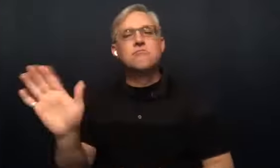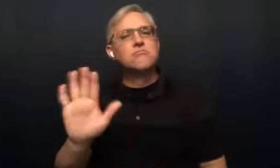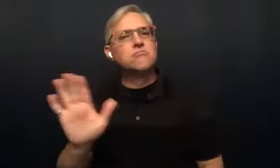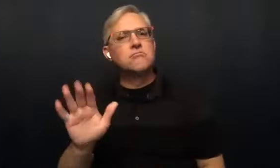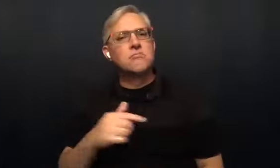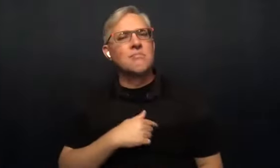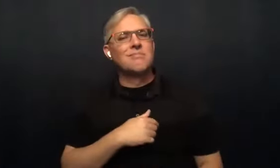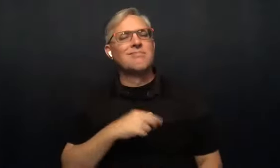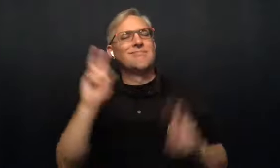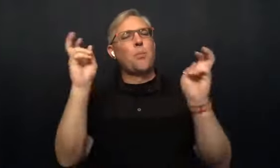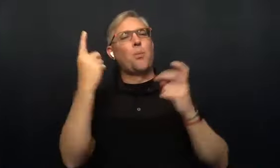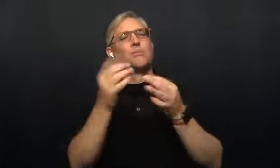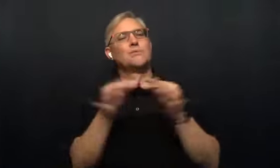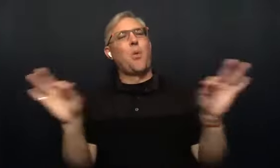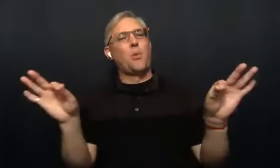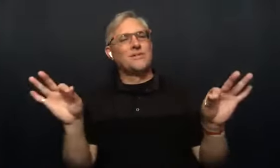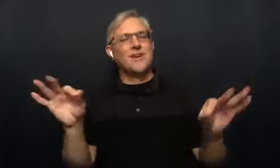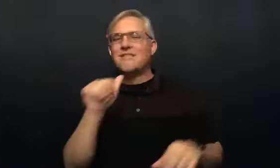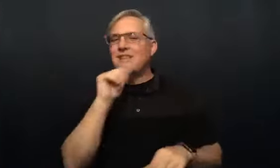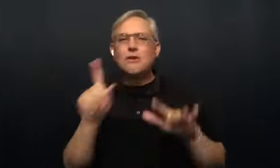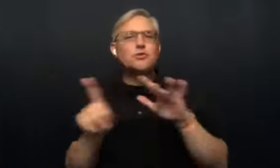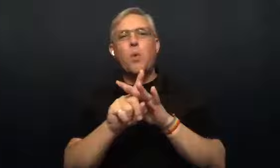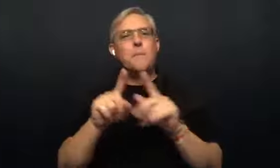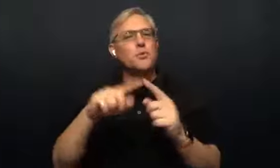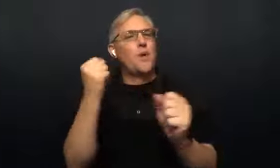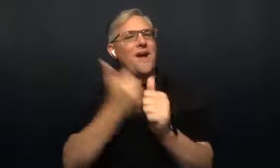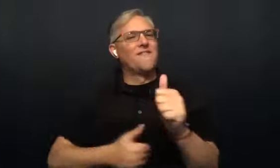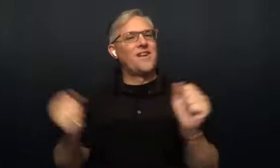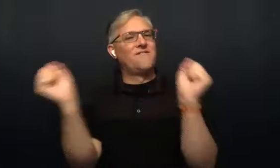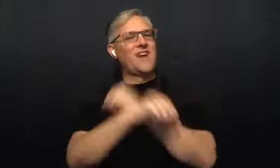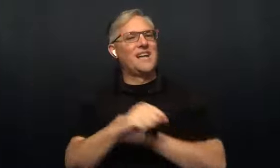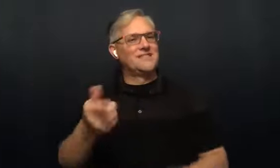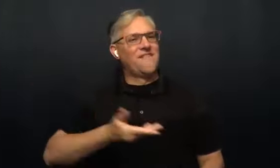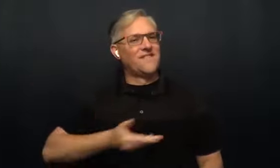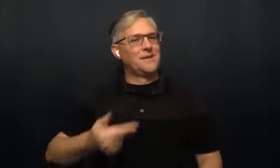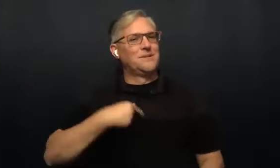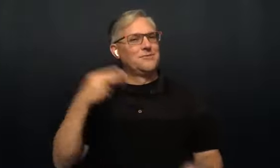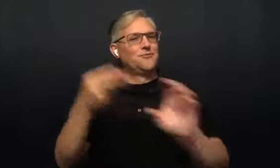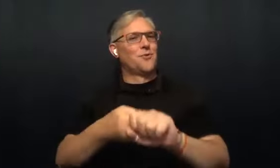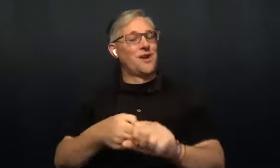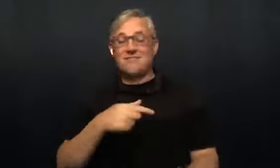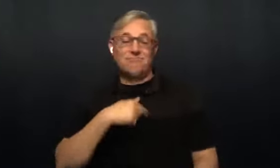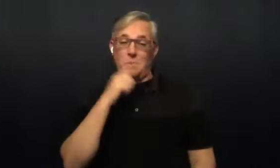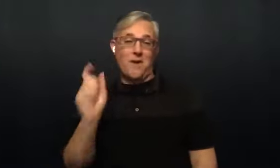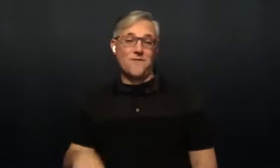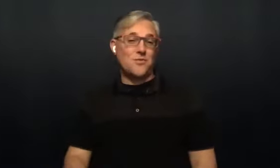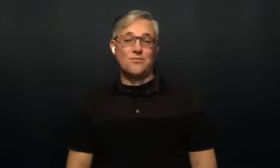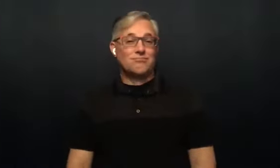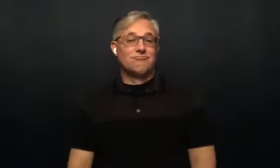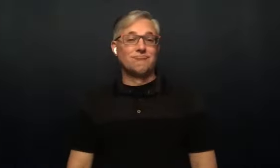I'm invited to. What a gift that I can just sit there and watch it pass on by, that I don't have to make a big deal over everything. And